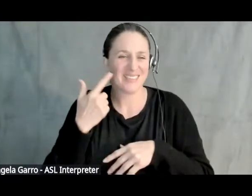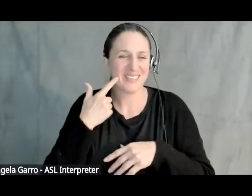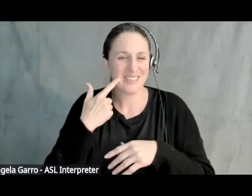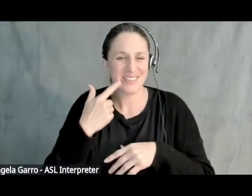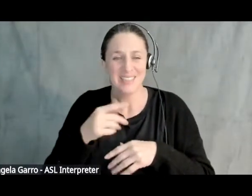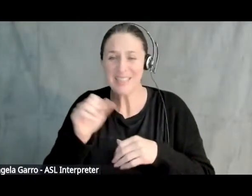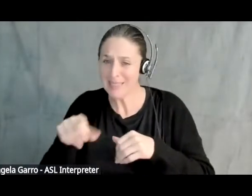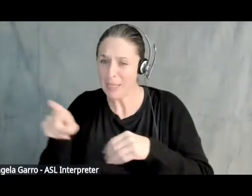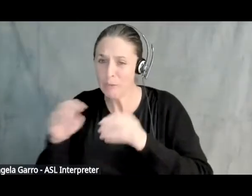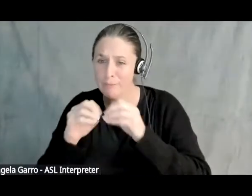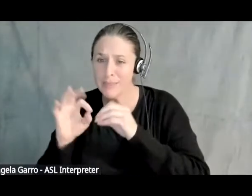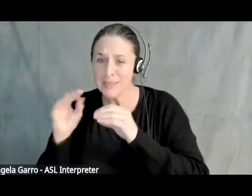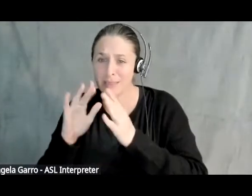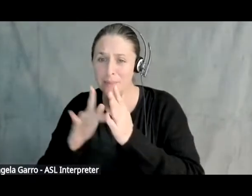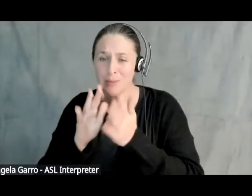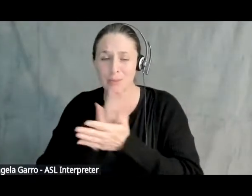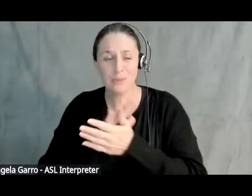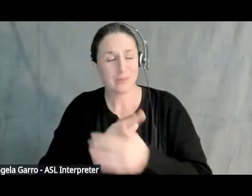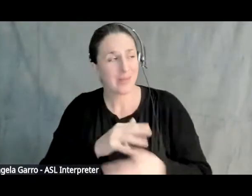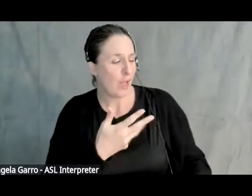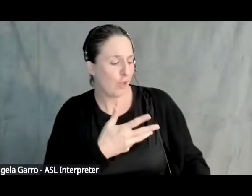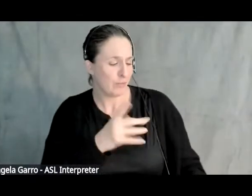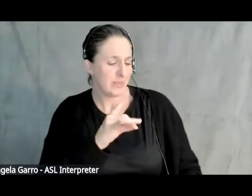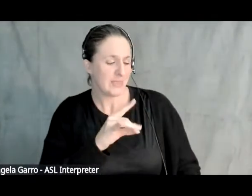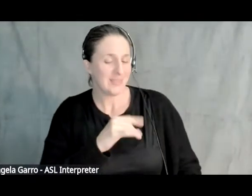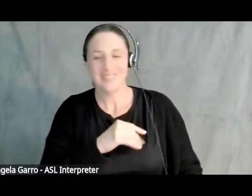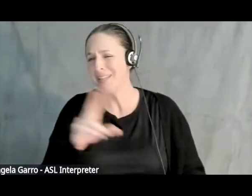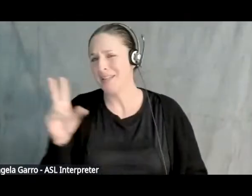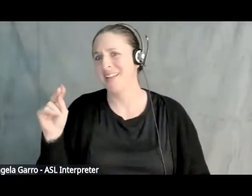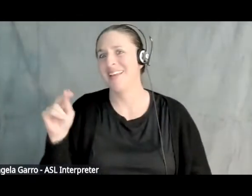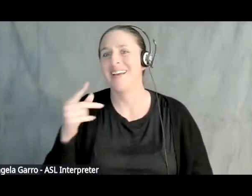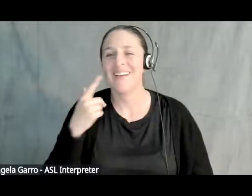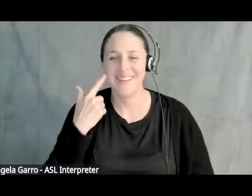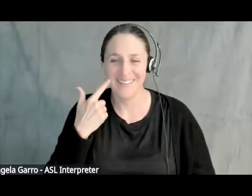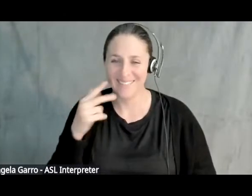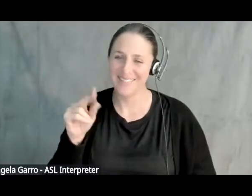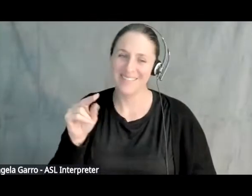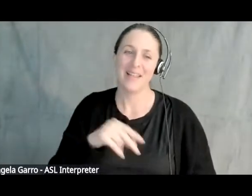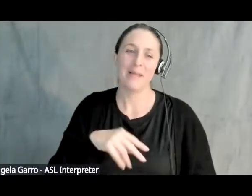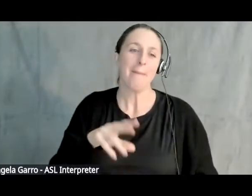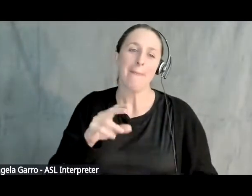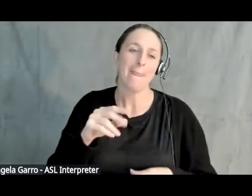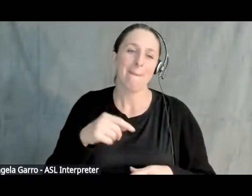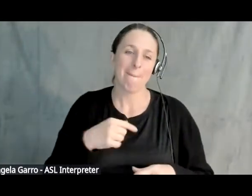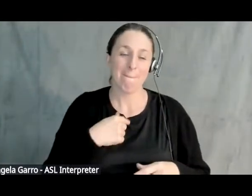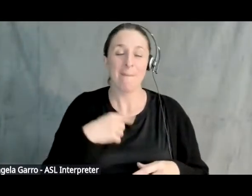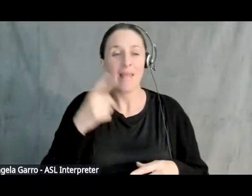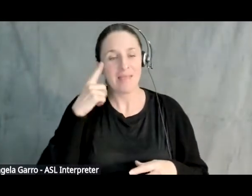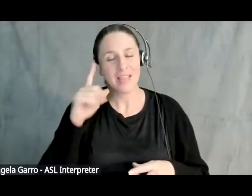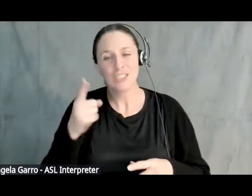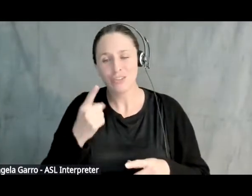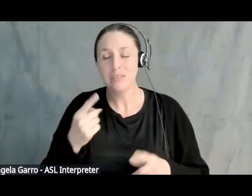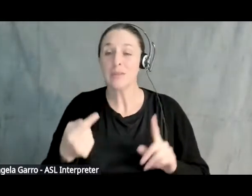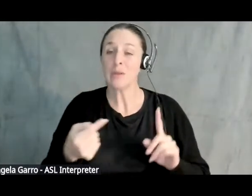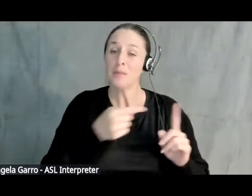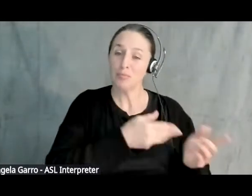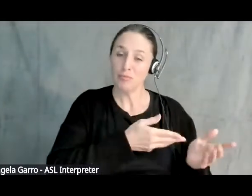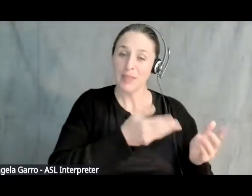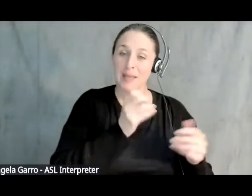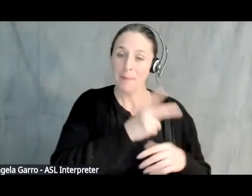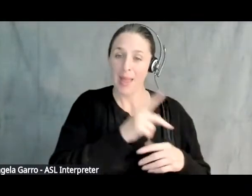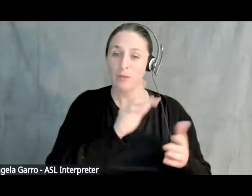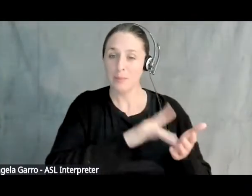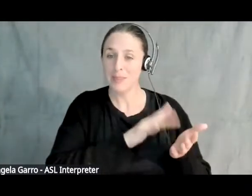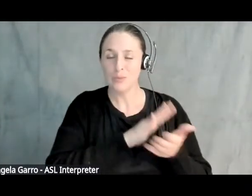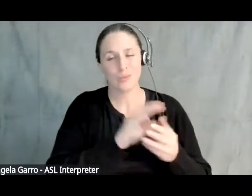school? No, I think. I already did. Oh, you did? Anyway, no, No. So I just think Working going on back into the middle schools there's no